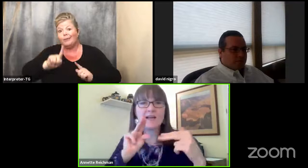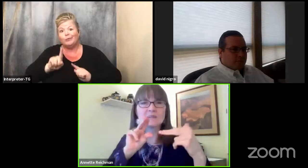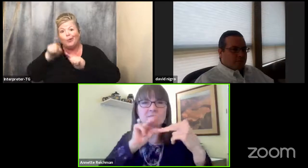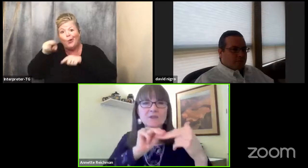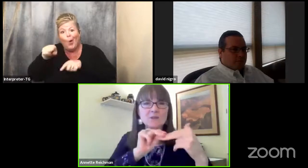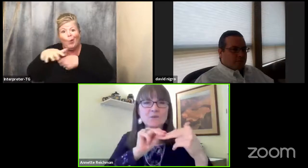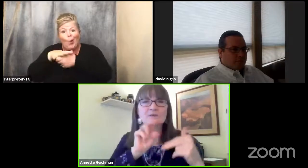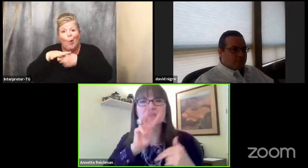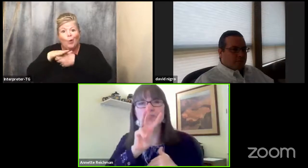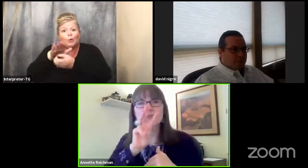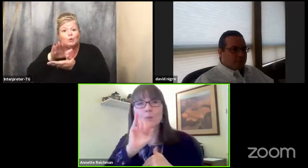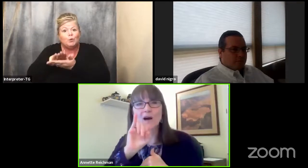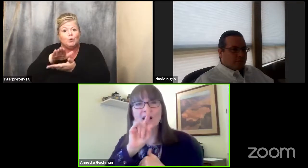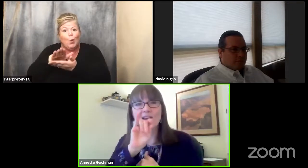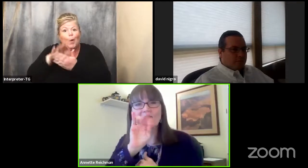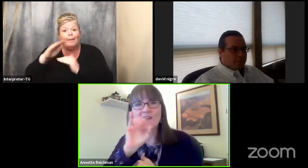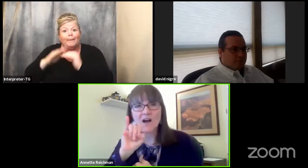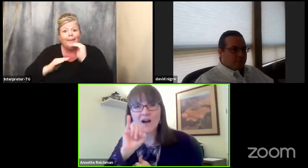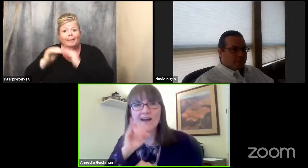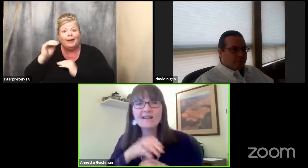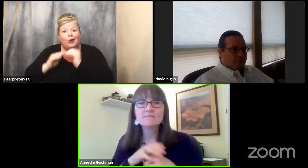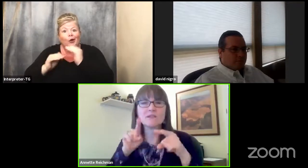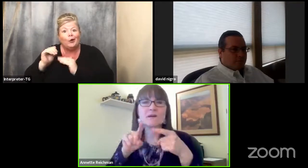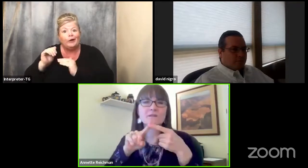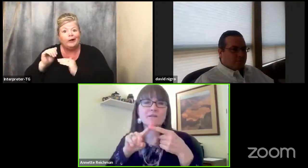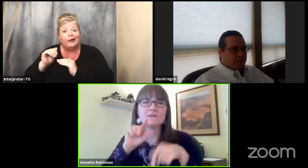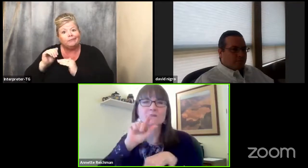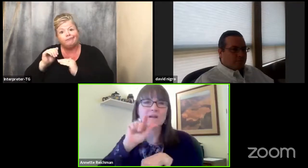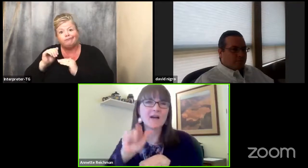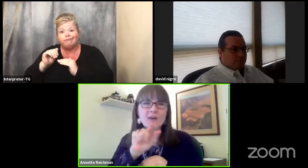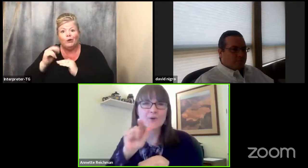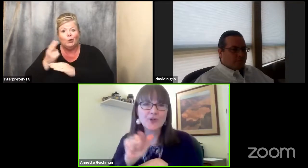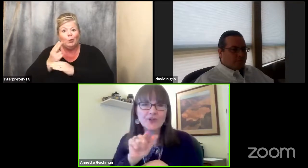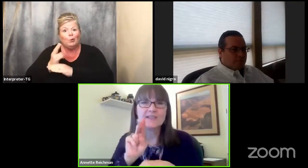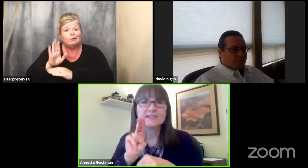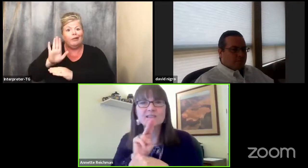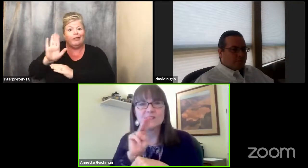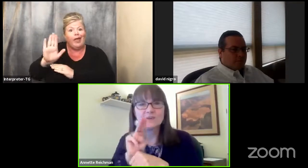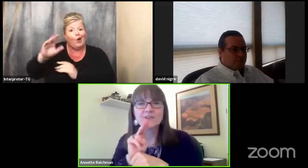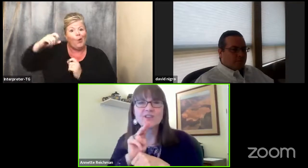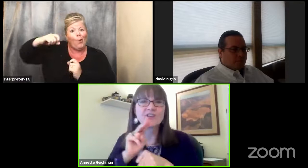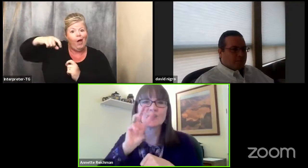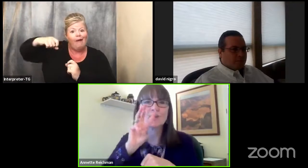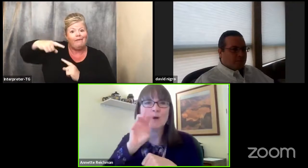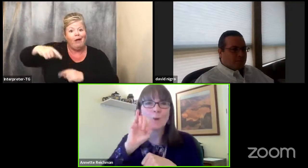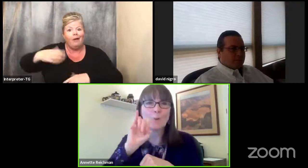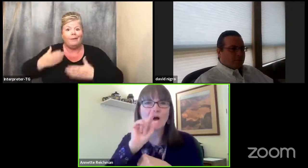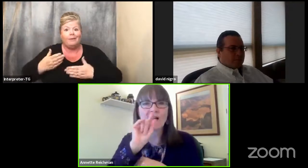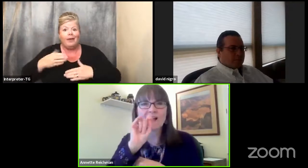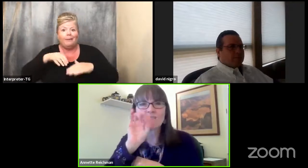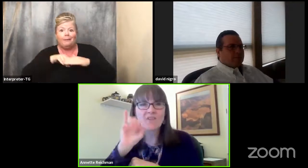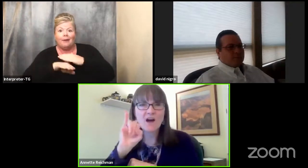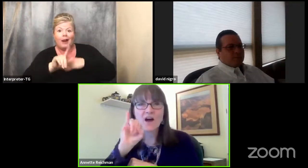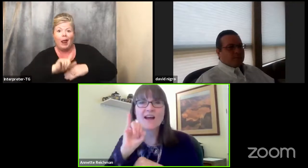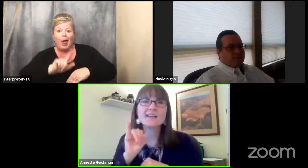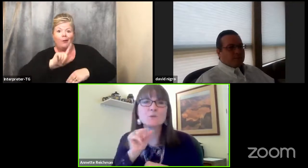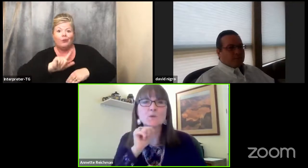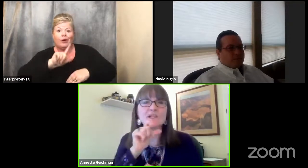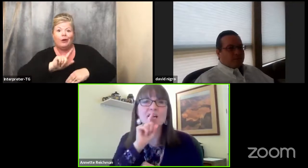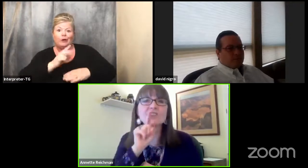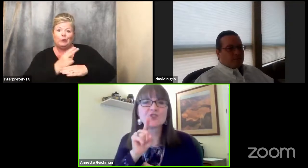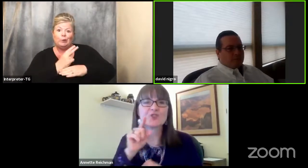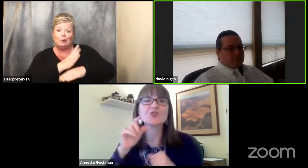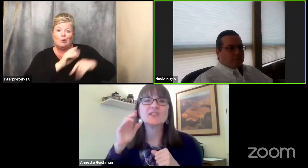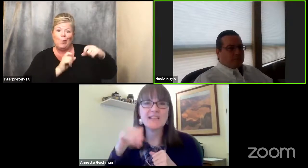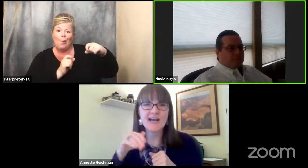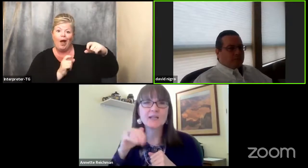building and use their Wi-Fi, go to the library and use their Wi-Fi?